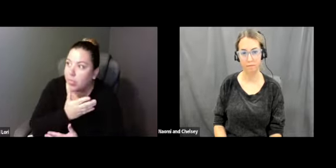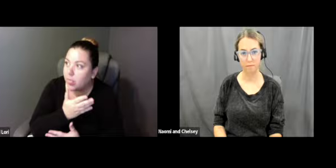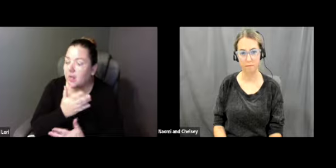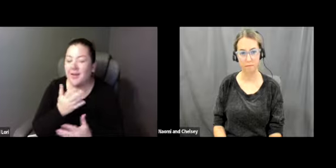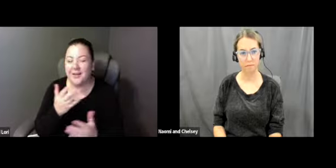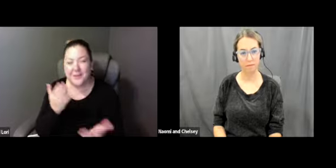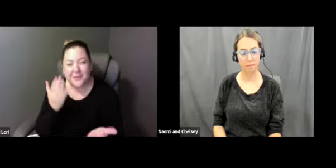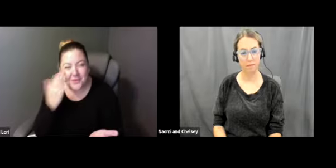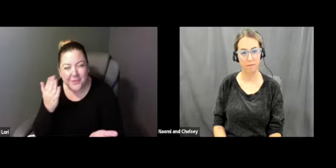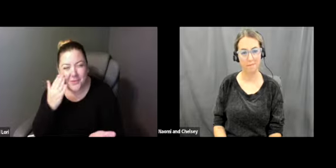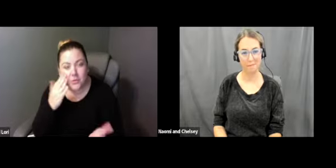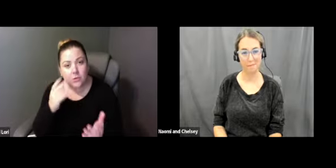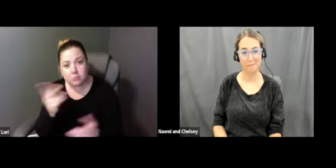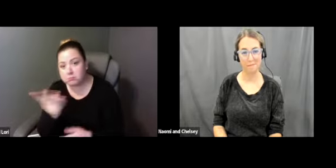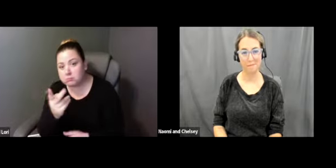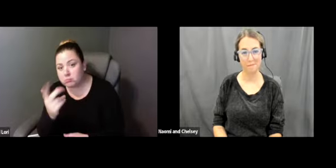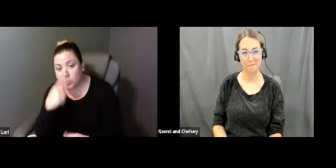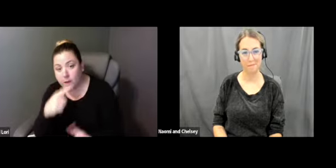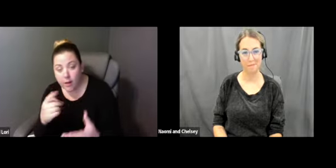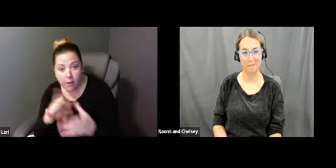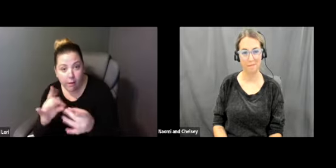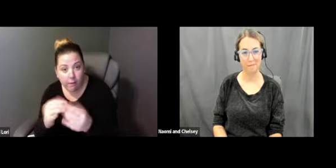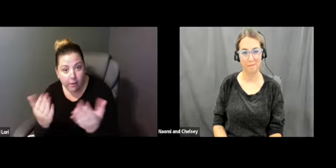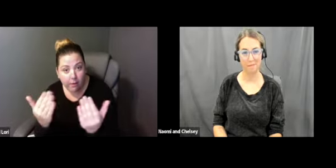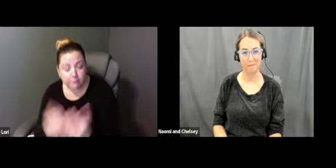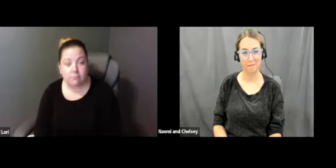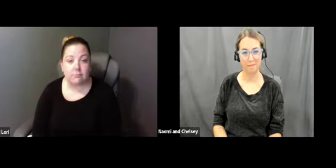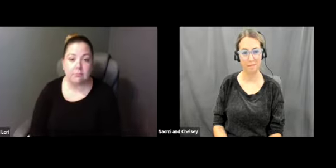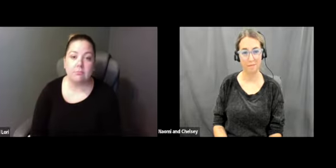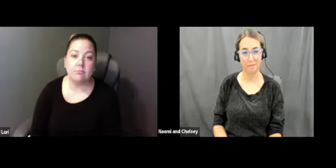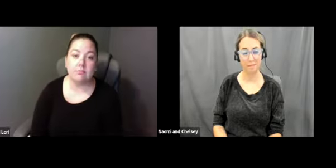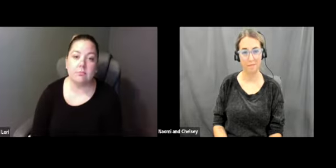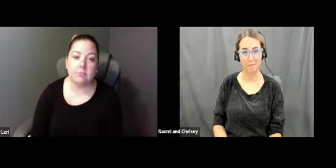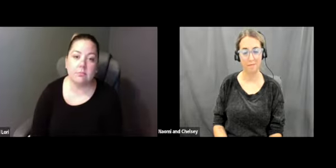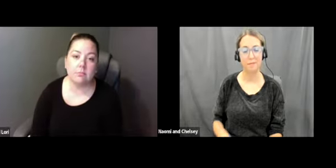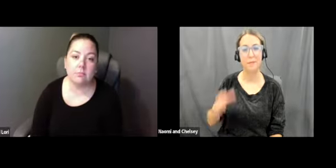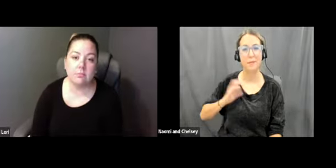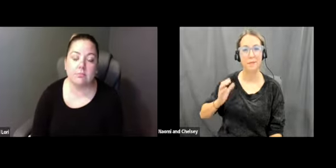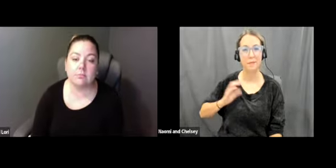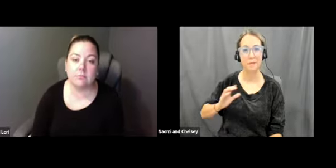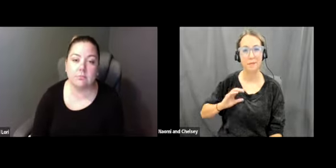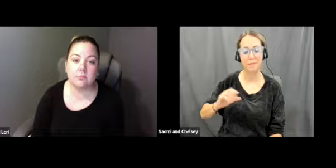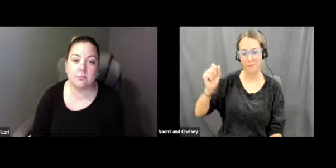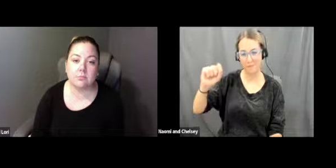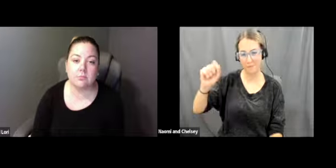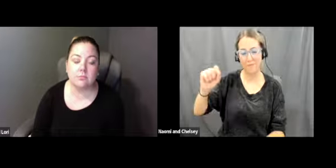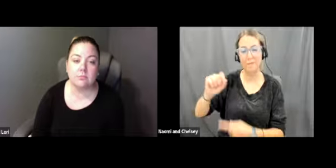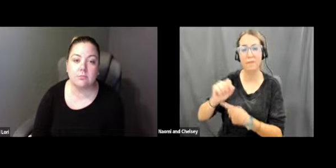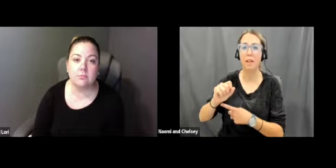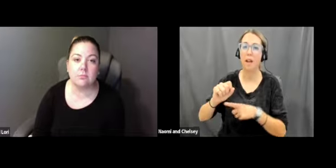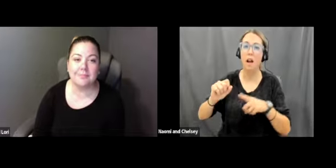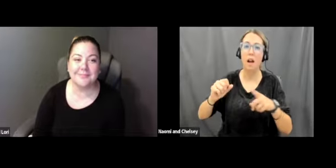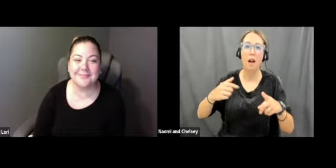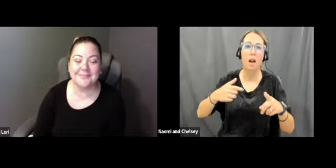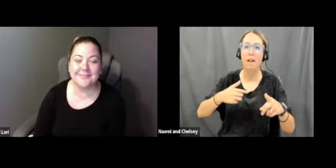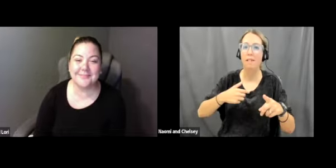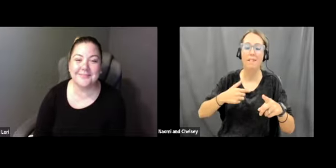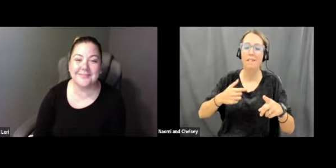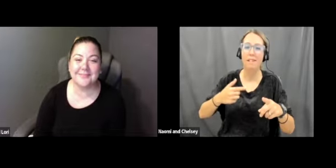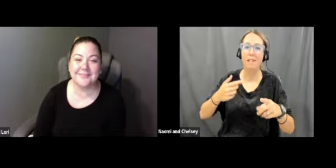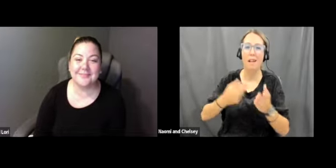you speak to that? That's a really great question. And I think I could probably talk about it all day, but I'm not going